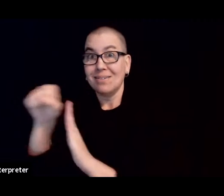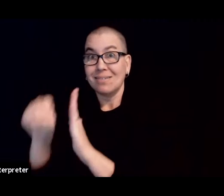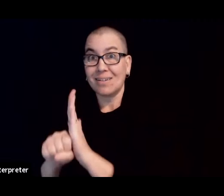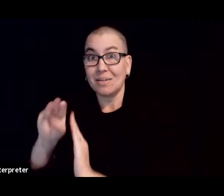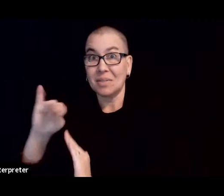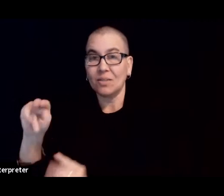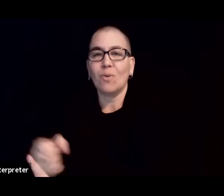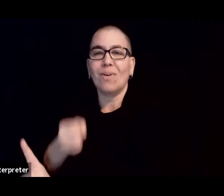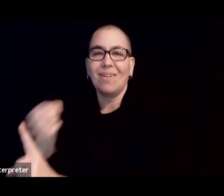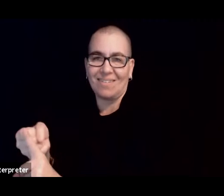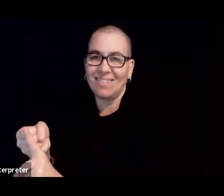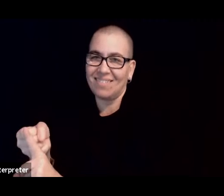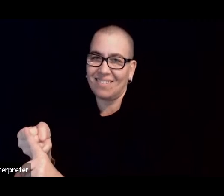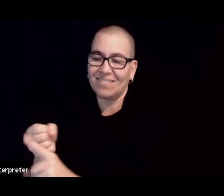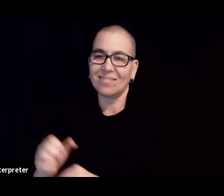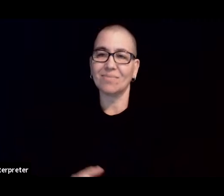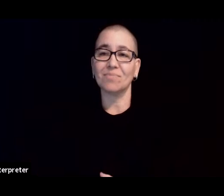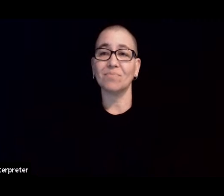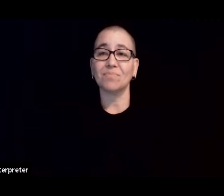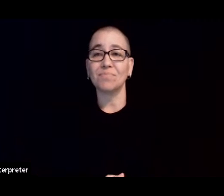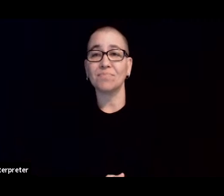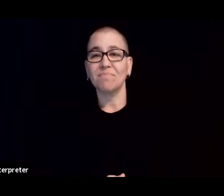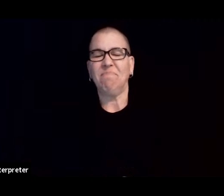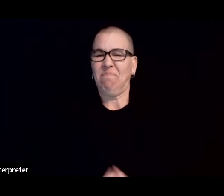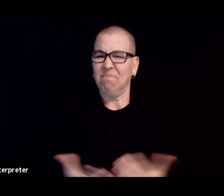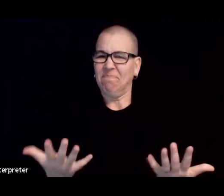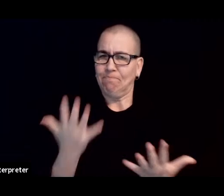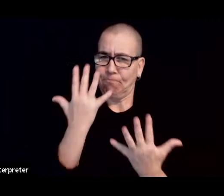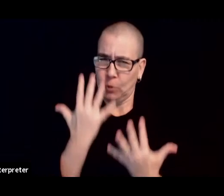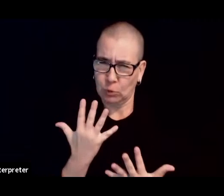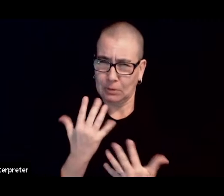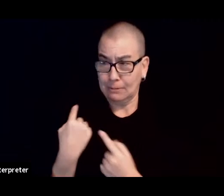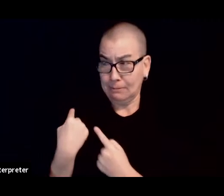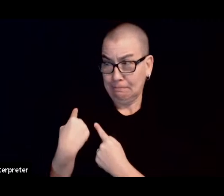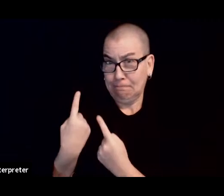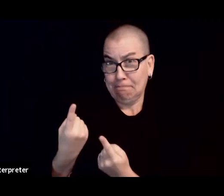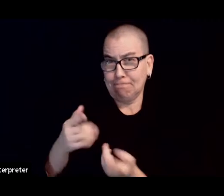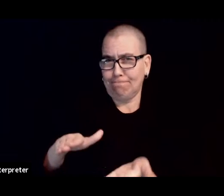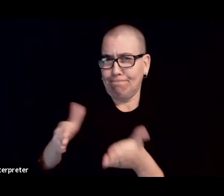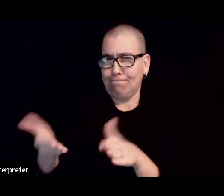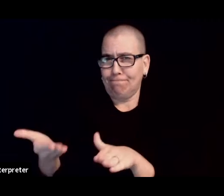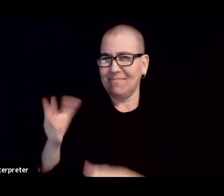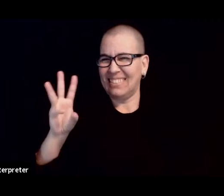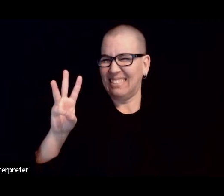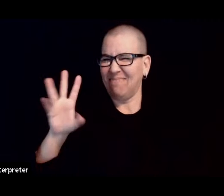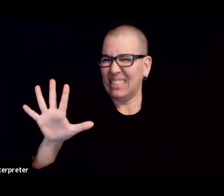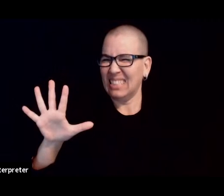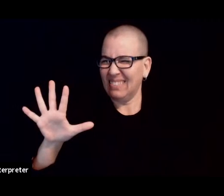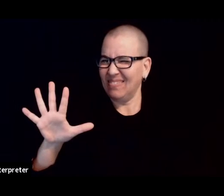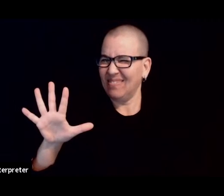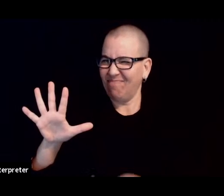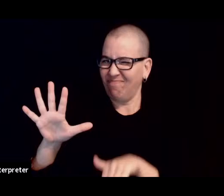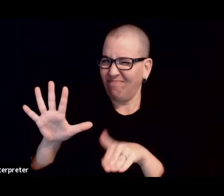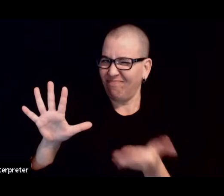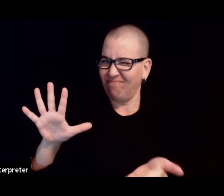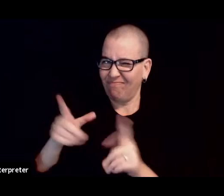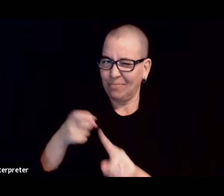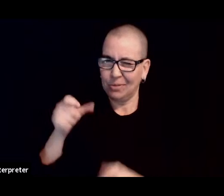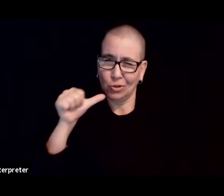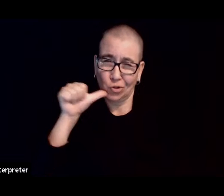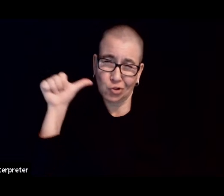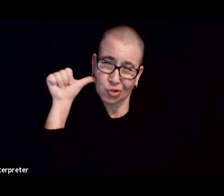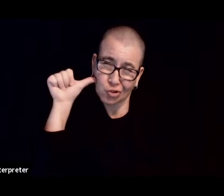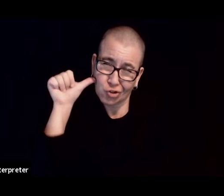Sadly, we had another 65 COVID-19 deaths reported to us yesterday that we are announcing today.